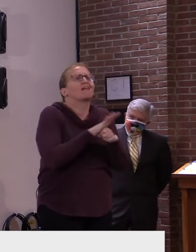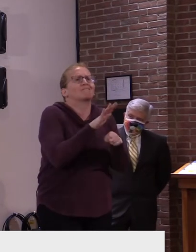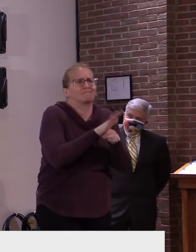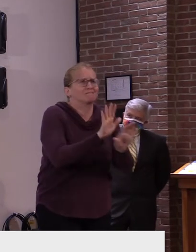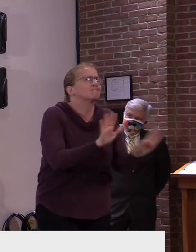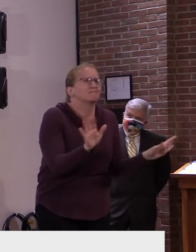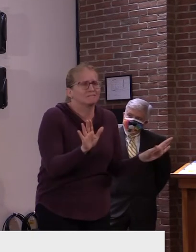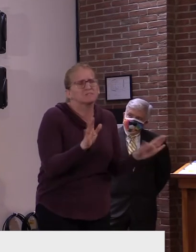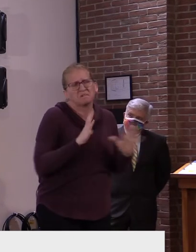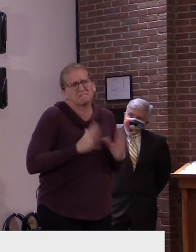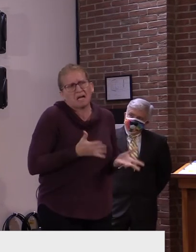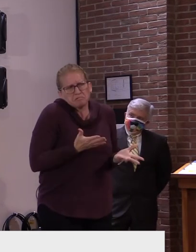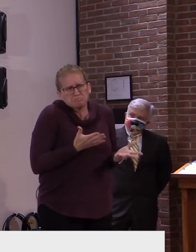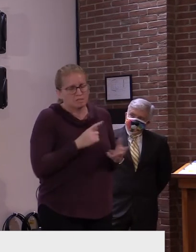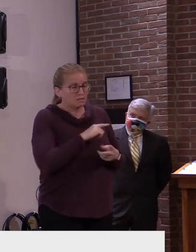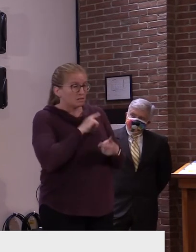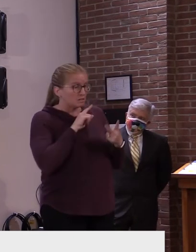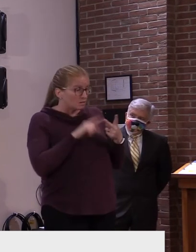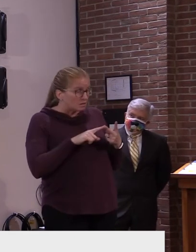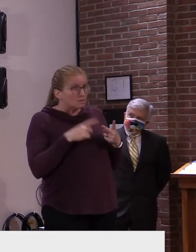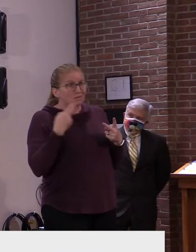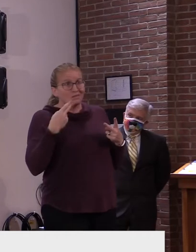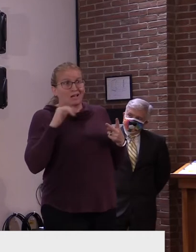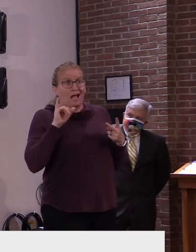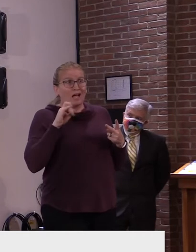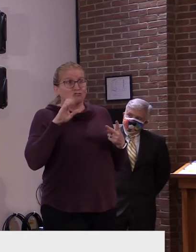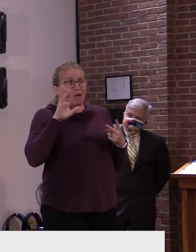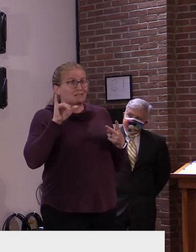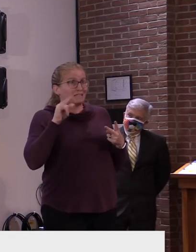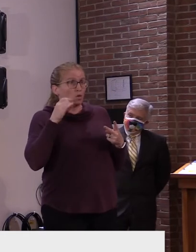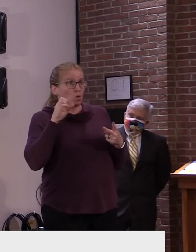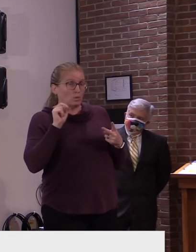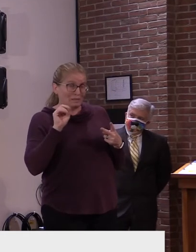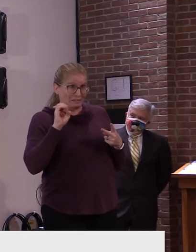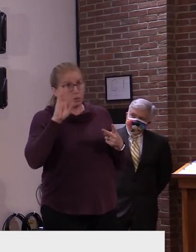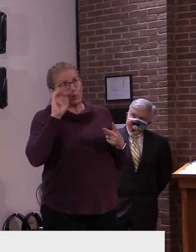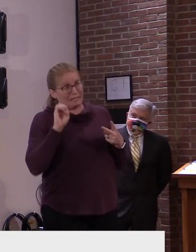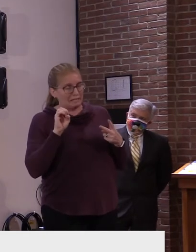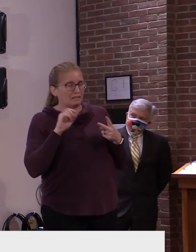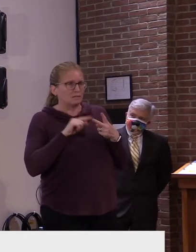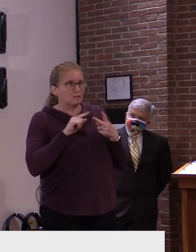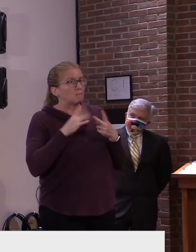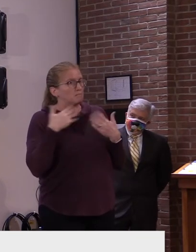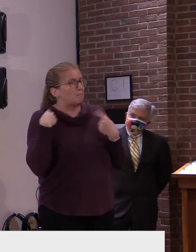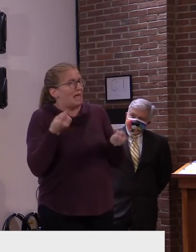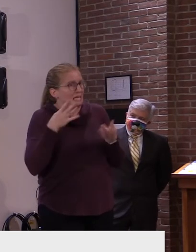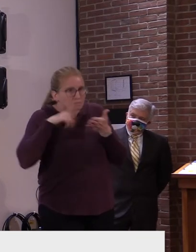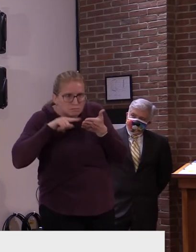hydroxychloroquine has been fast and furiously studied and the consensus